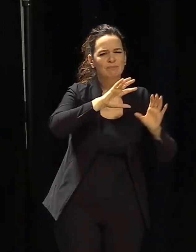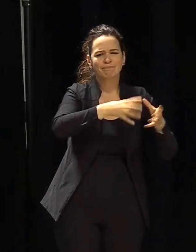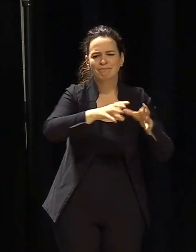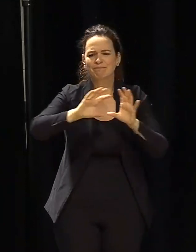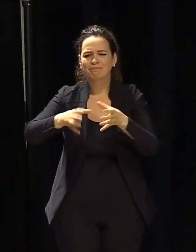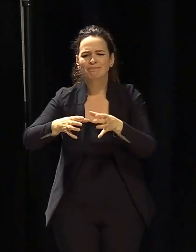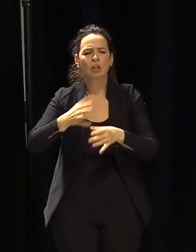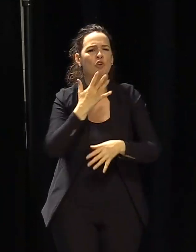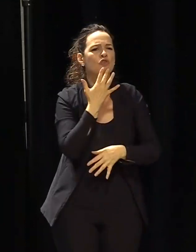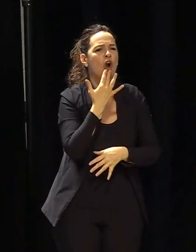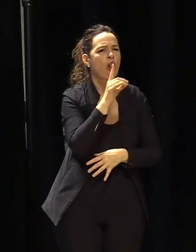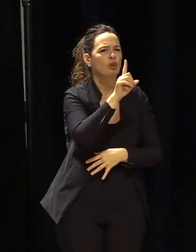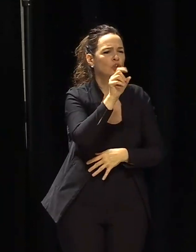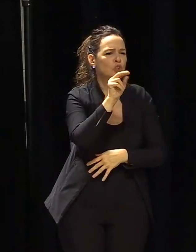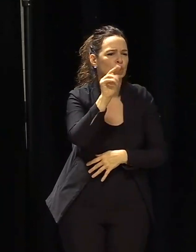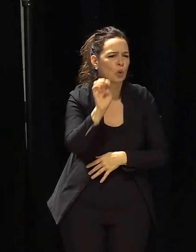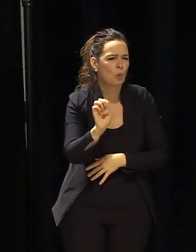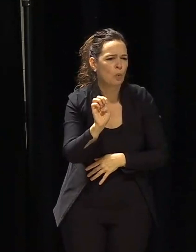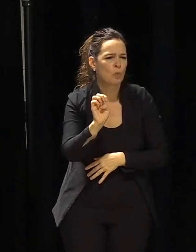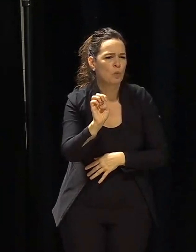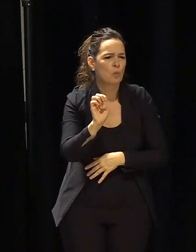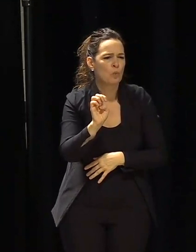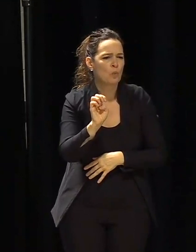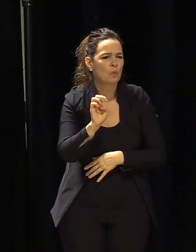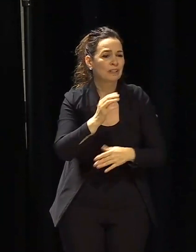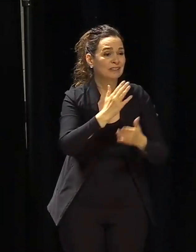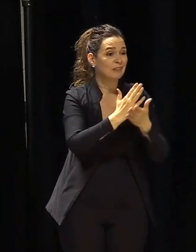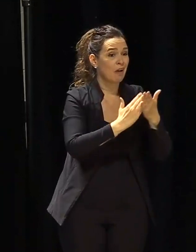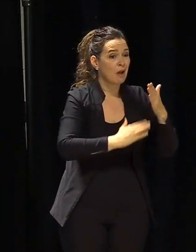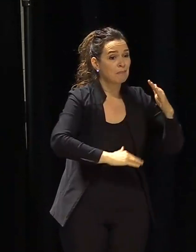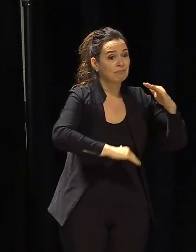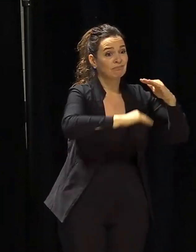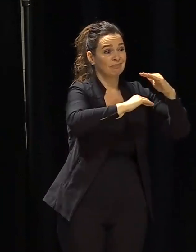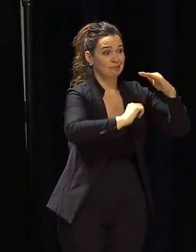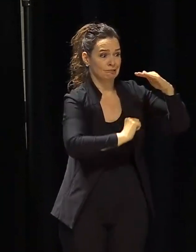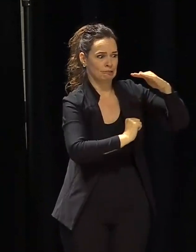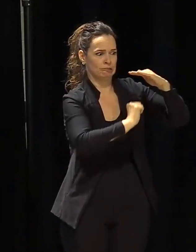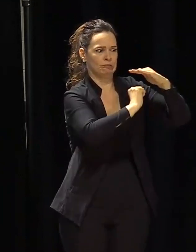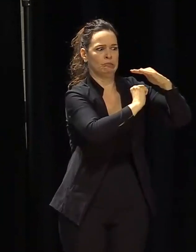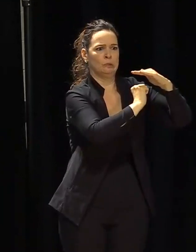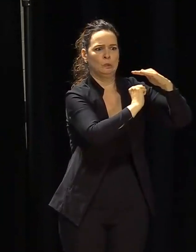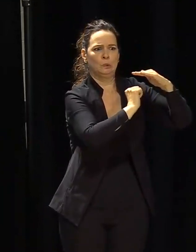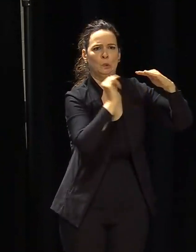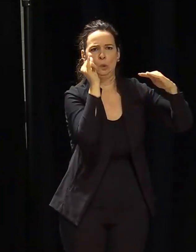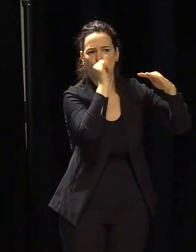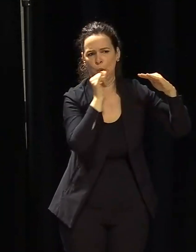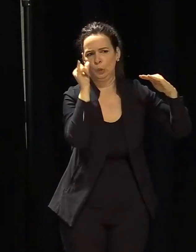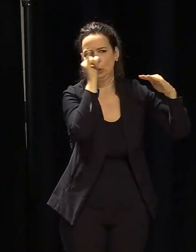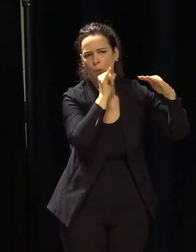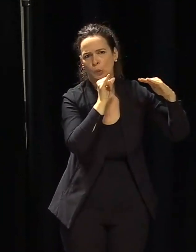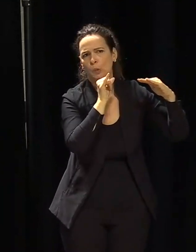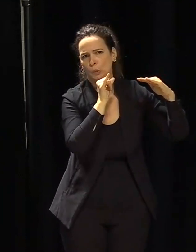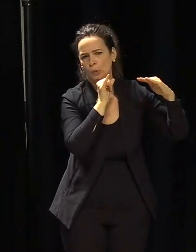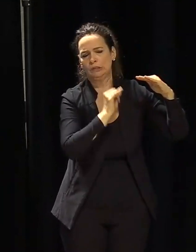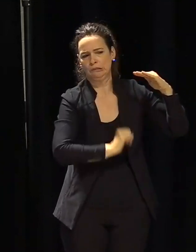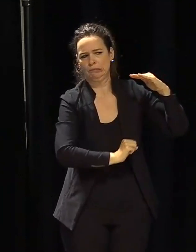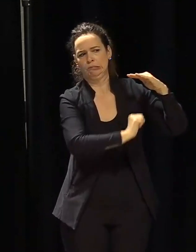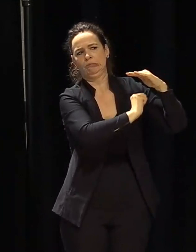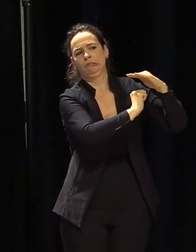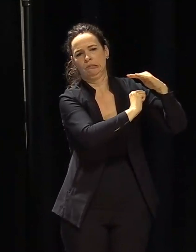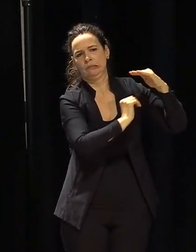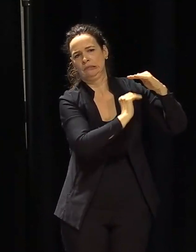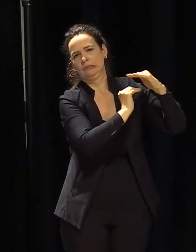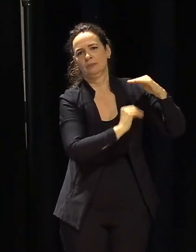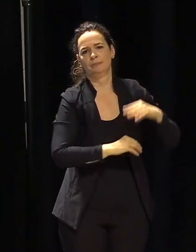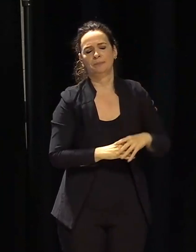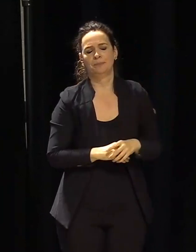90% capacity, you would essentially go into one of these red zones. Certainly, it talked